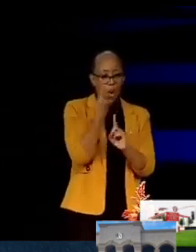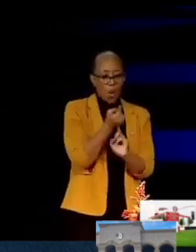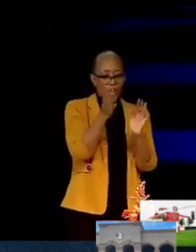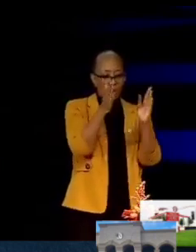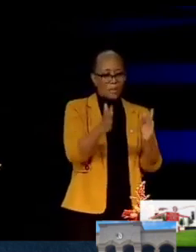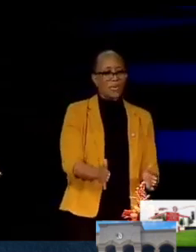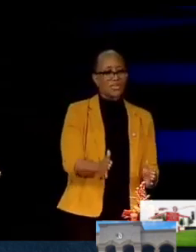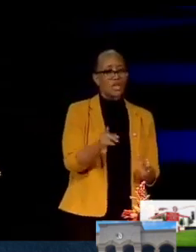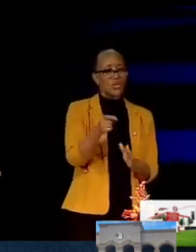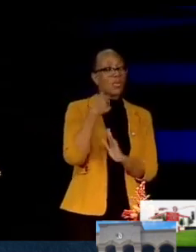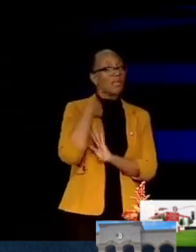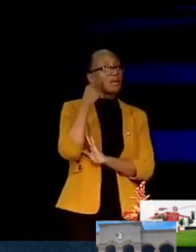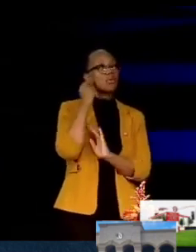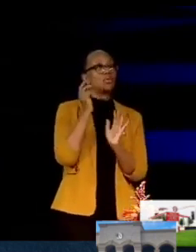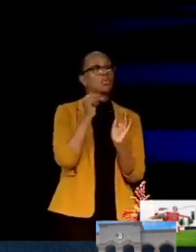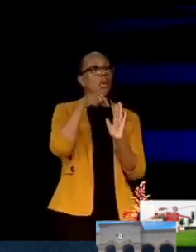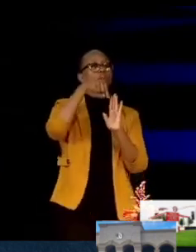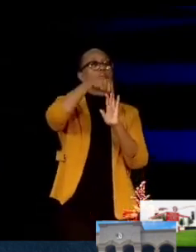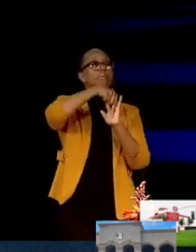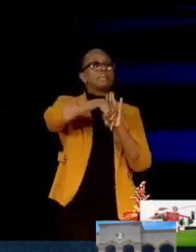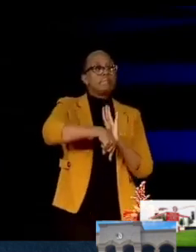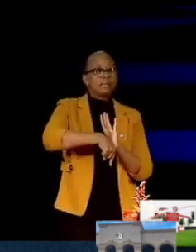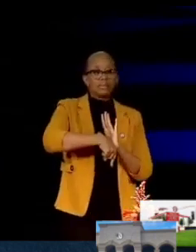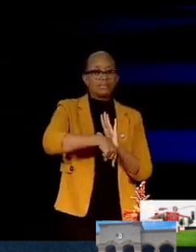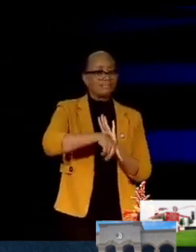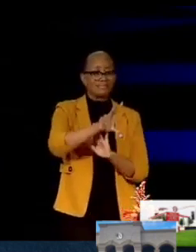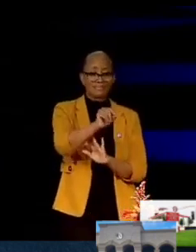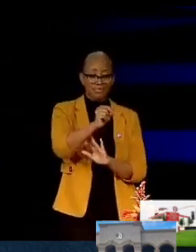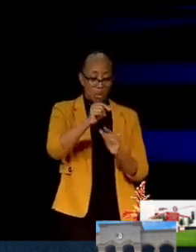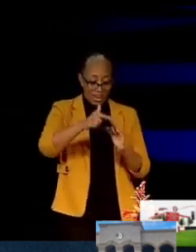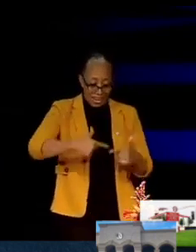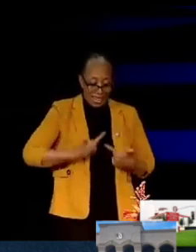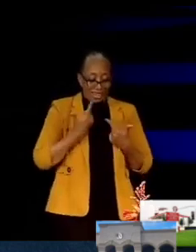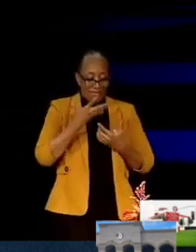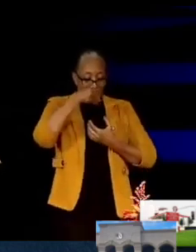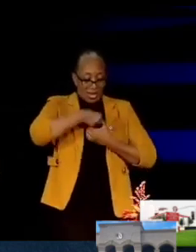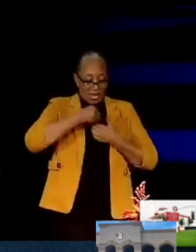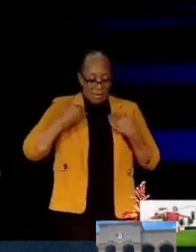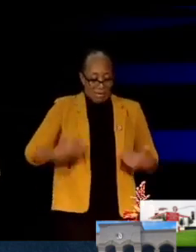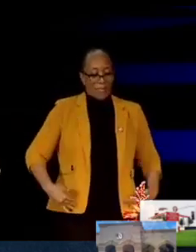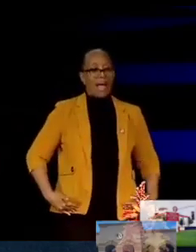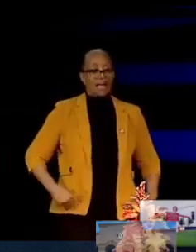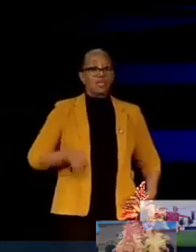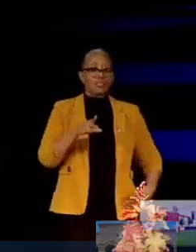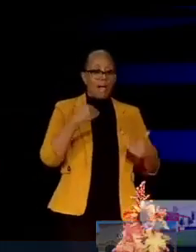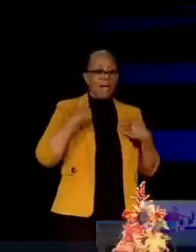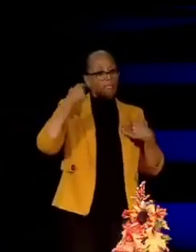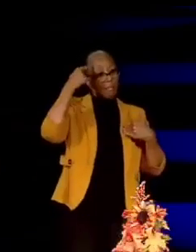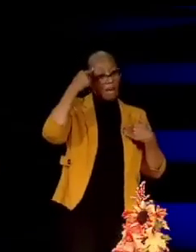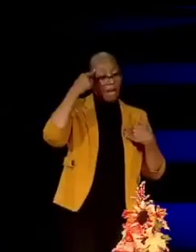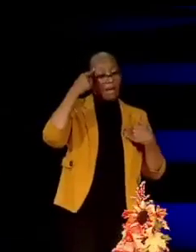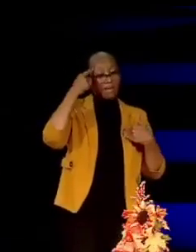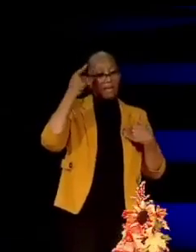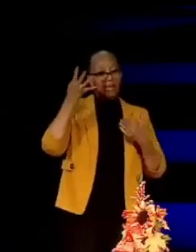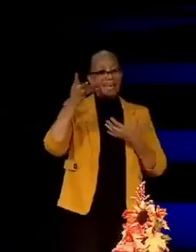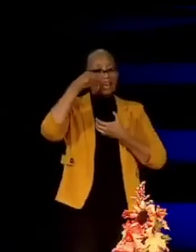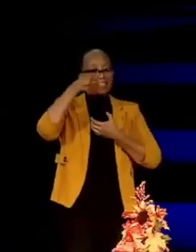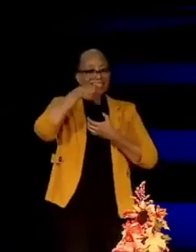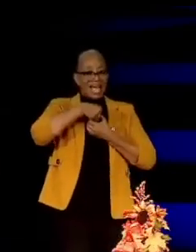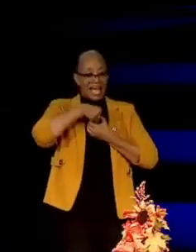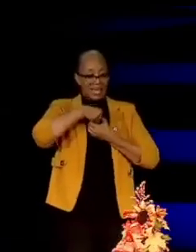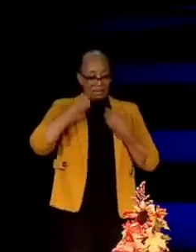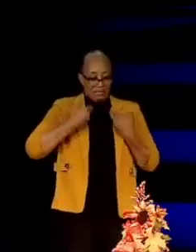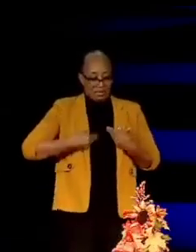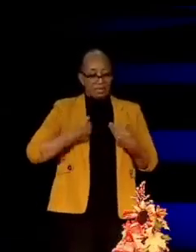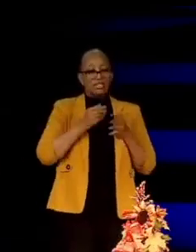Some of y'all think you're super spiritual, but you live in a body. You have a mind that encases the